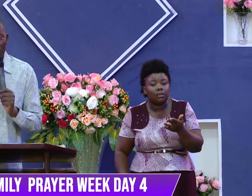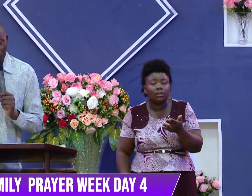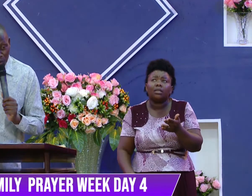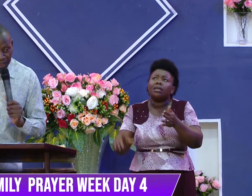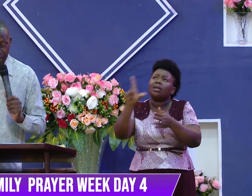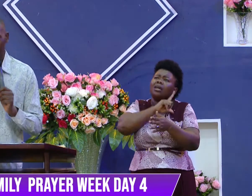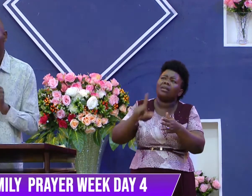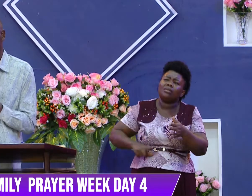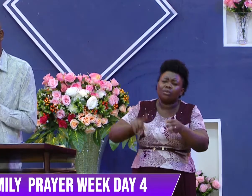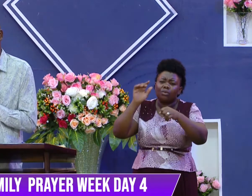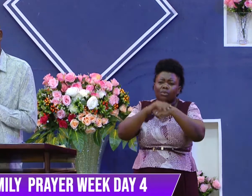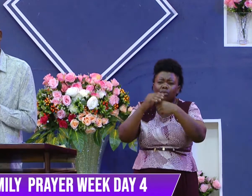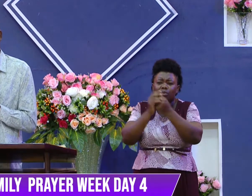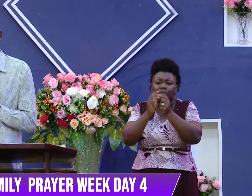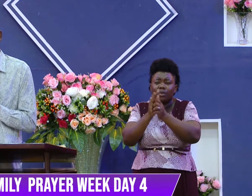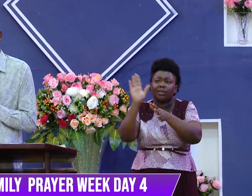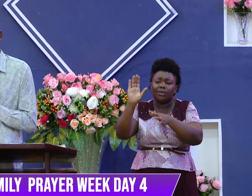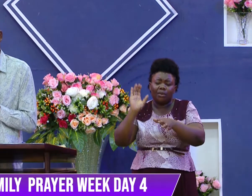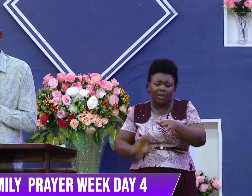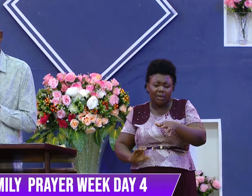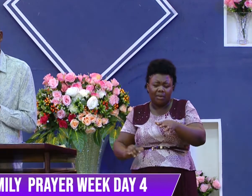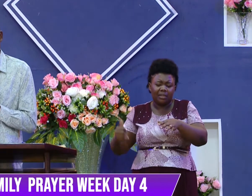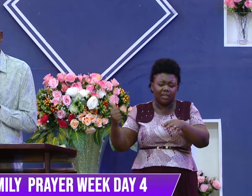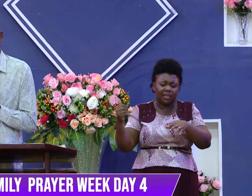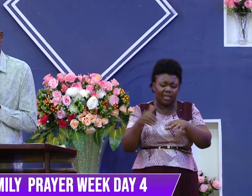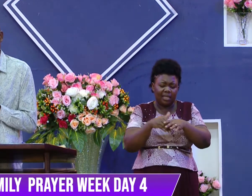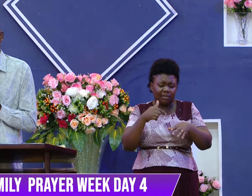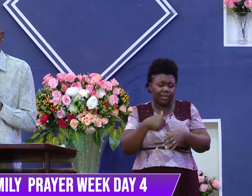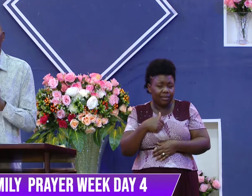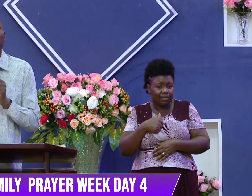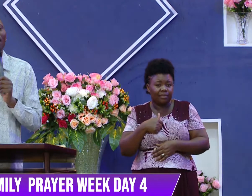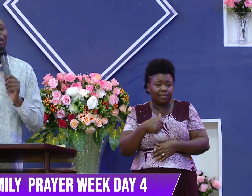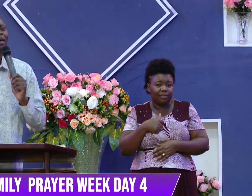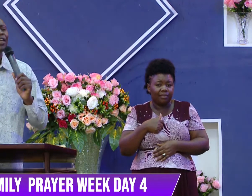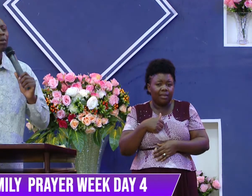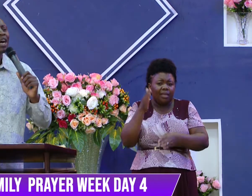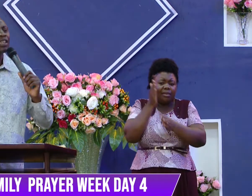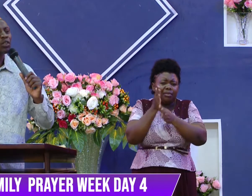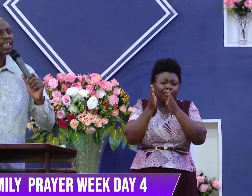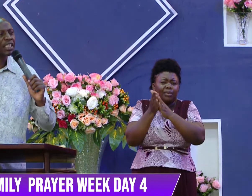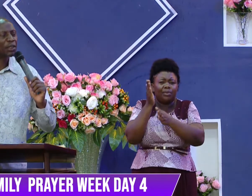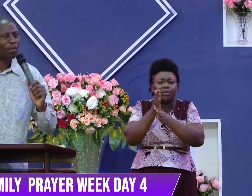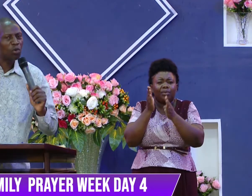yo munzi. Our prayer should be that, Lord, build your character within me.